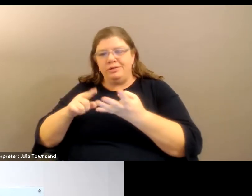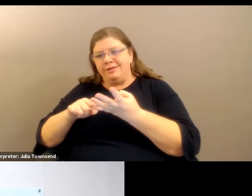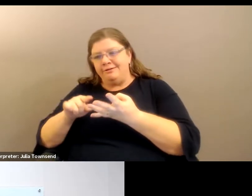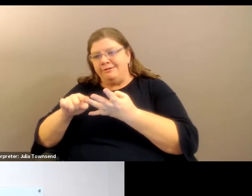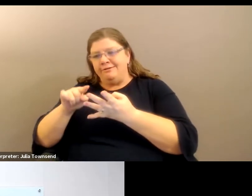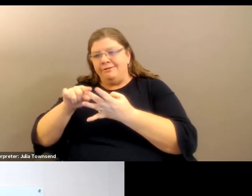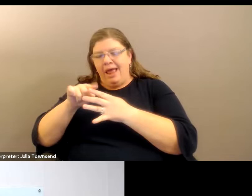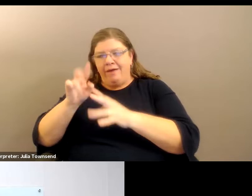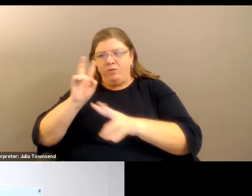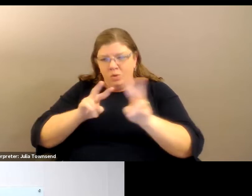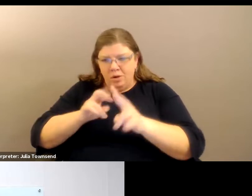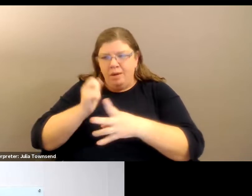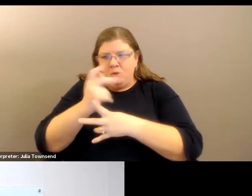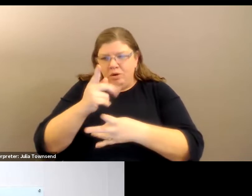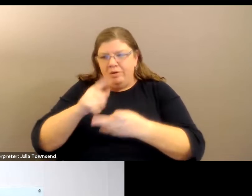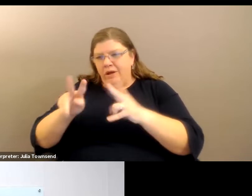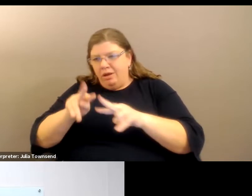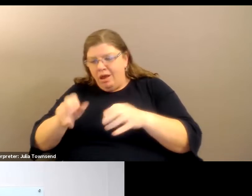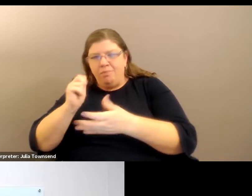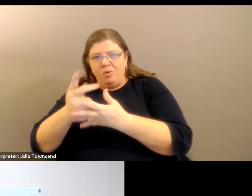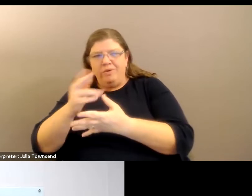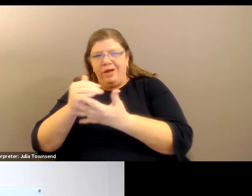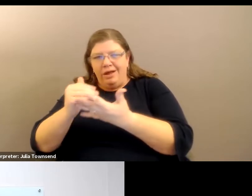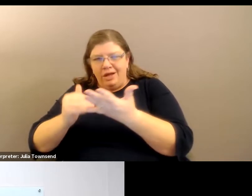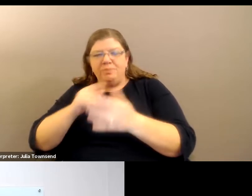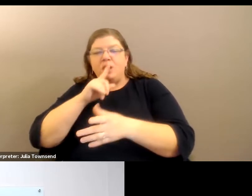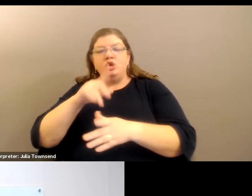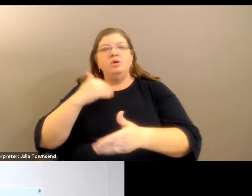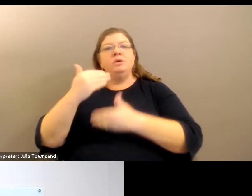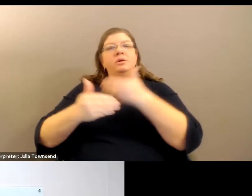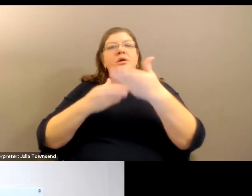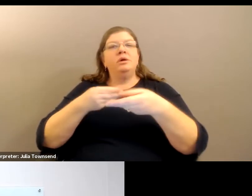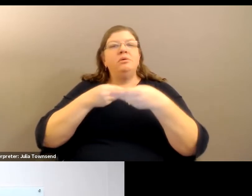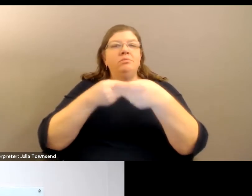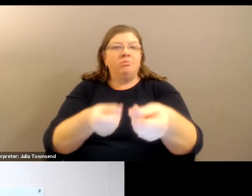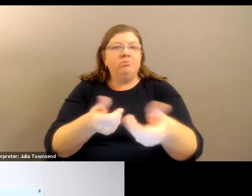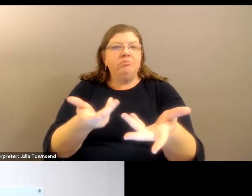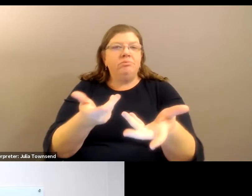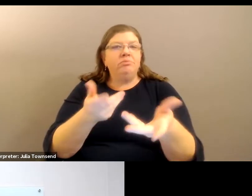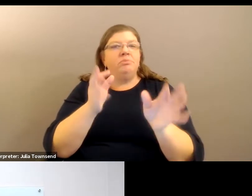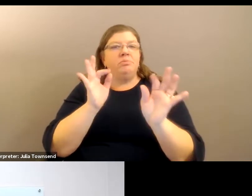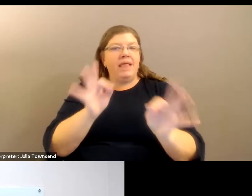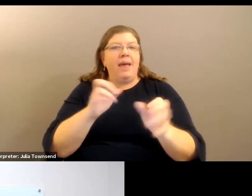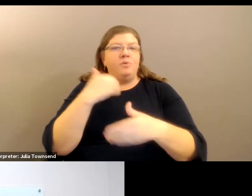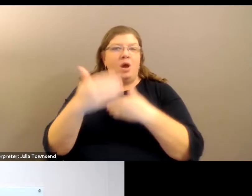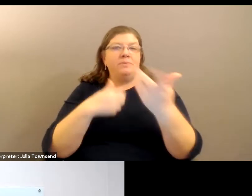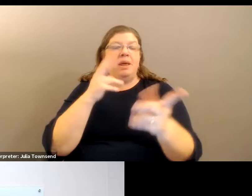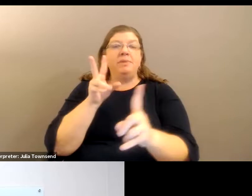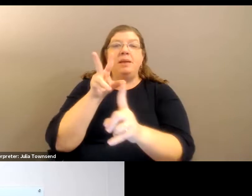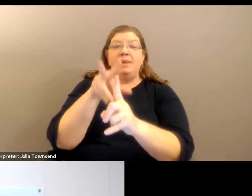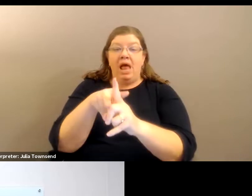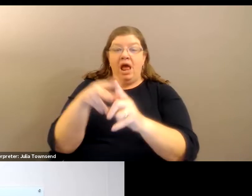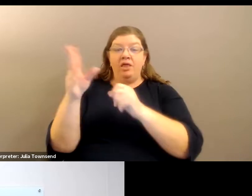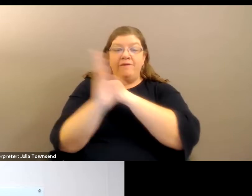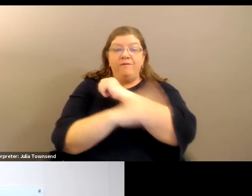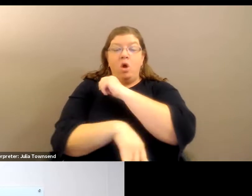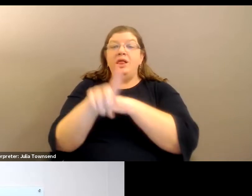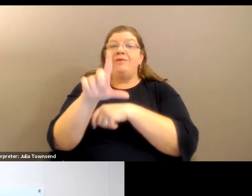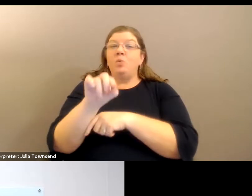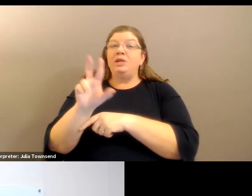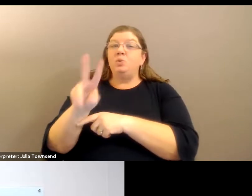sure that this is going to be a seamless process for our students, which will be able to apply in the fall of